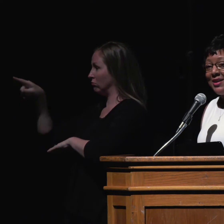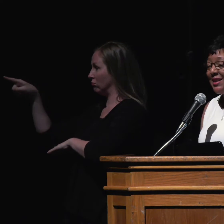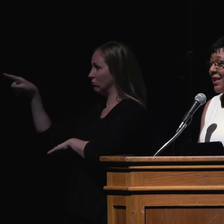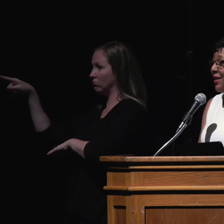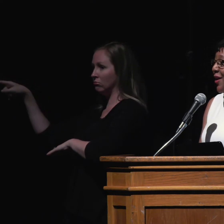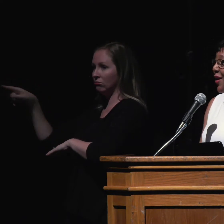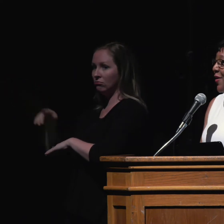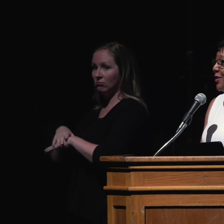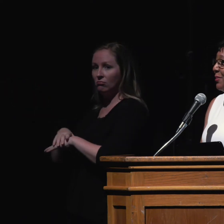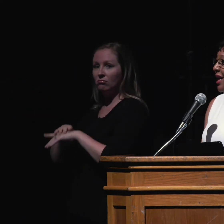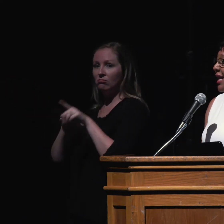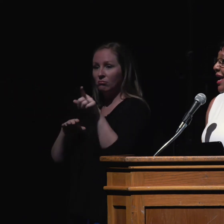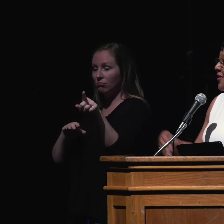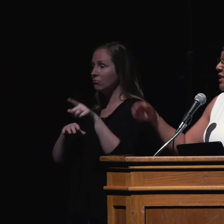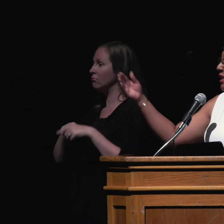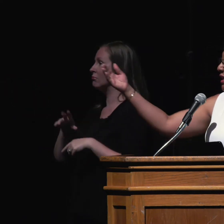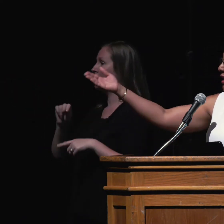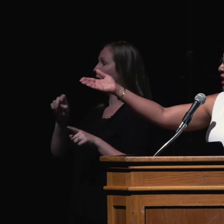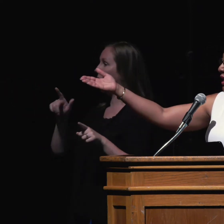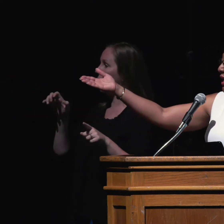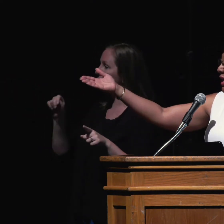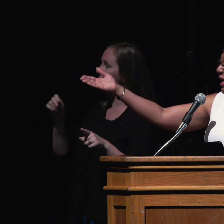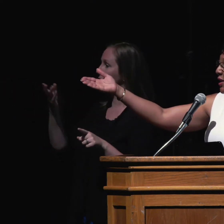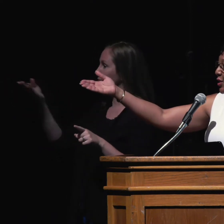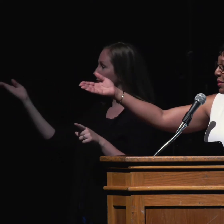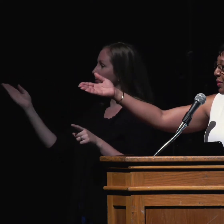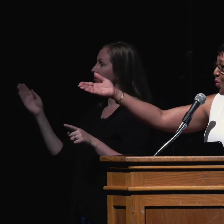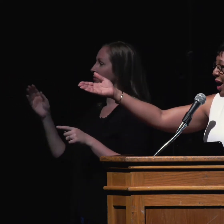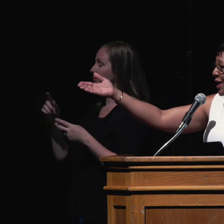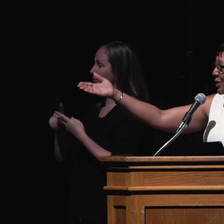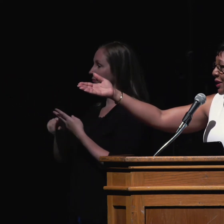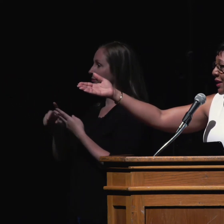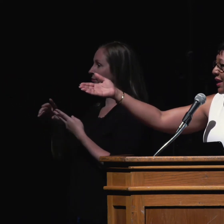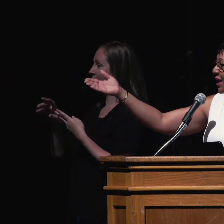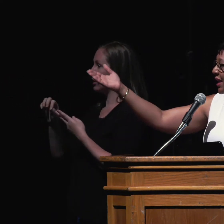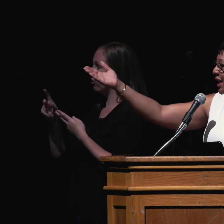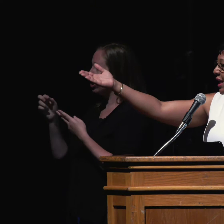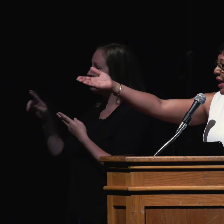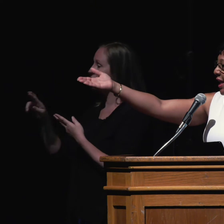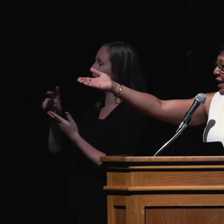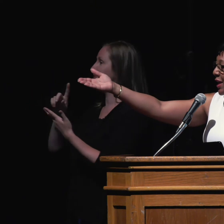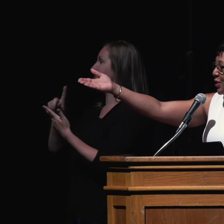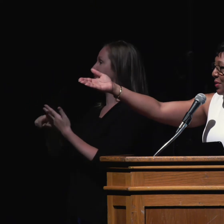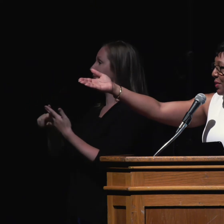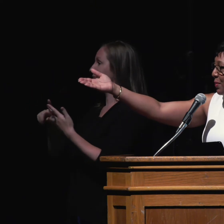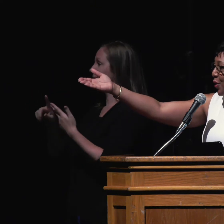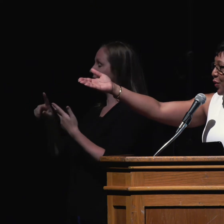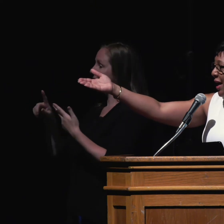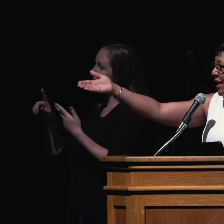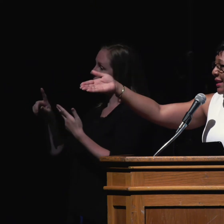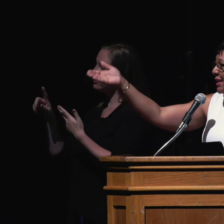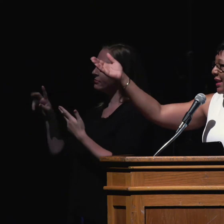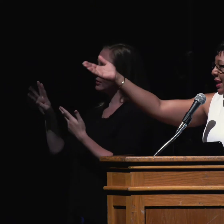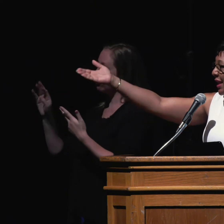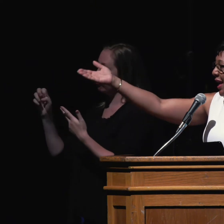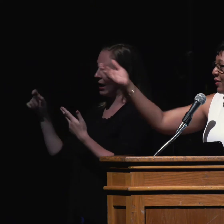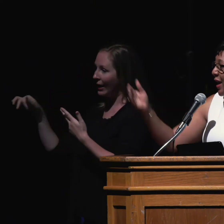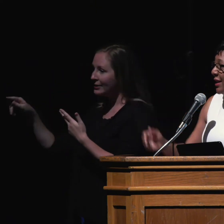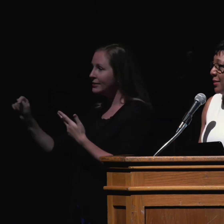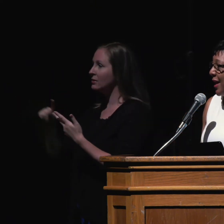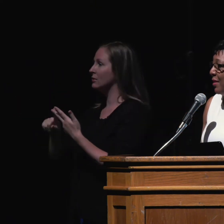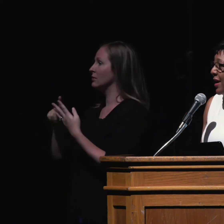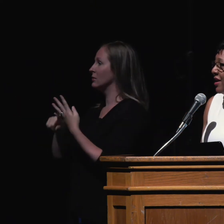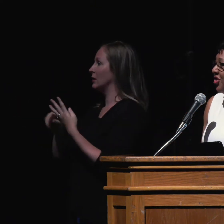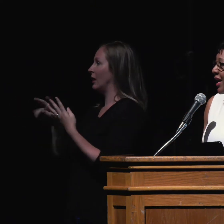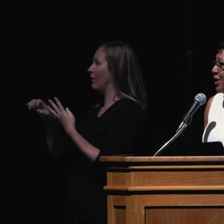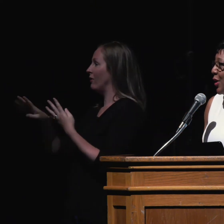Councilmember Nelson over to my left, Councilmember Wilder, Councilmember Beau Wright, and